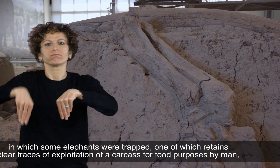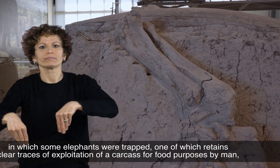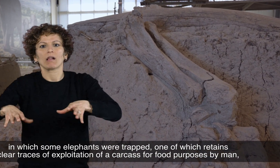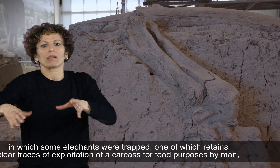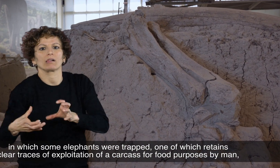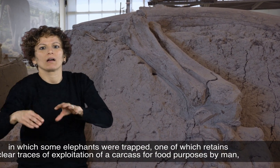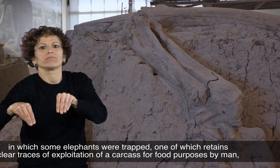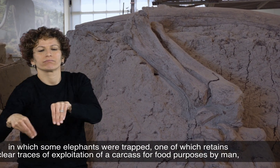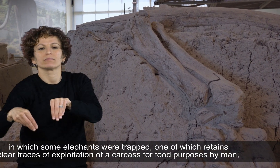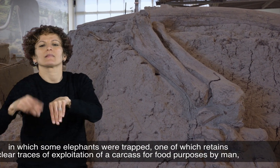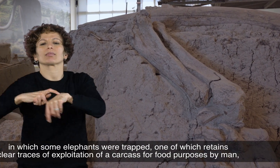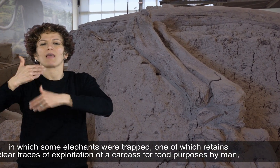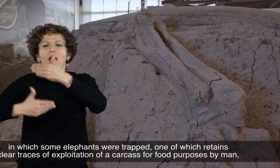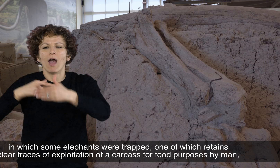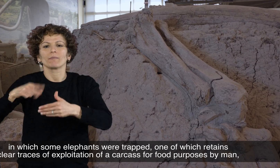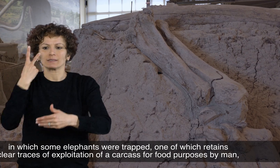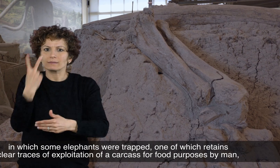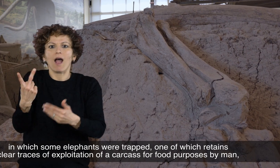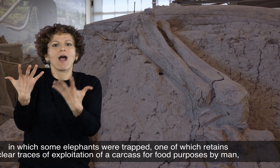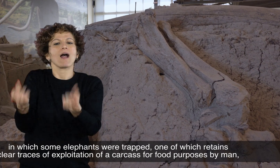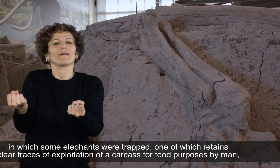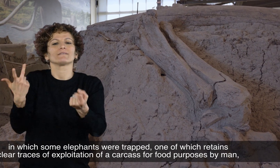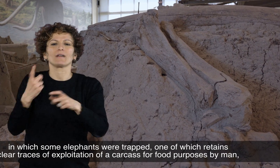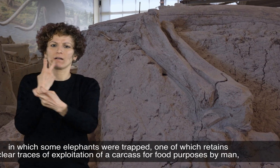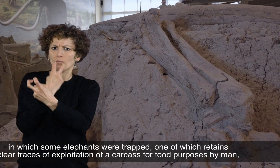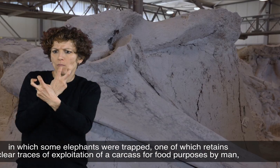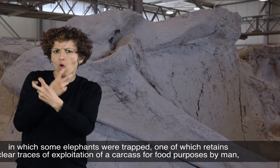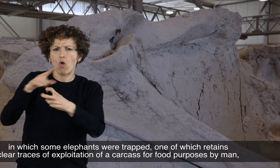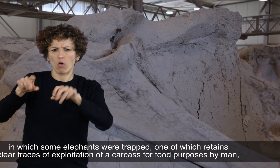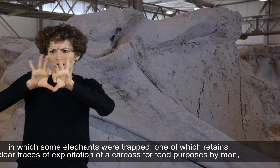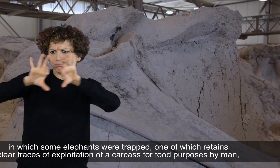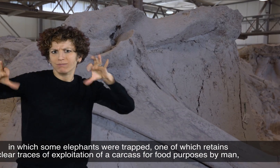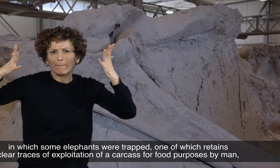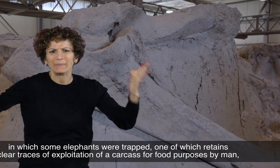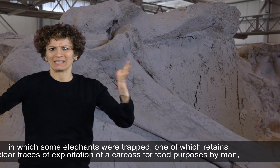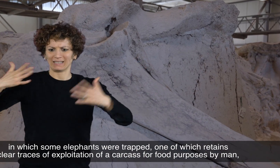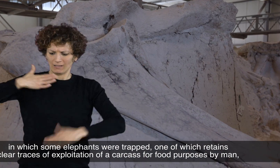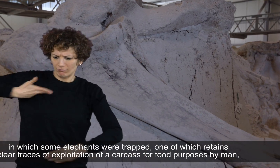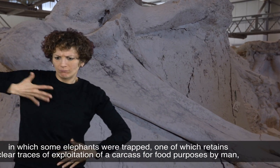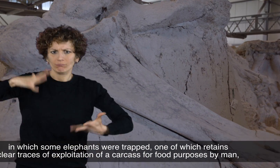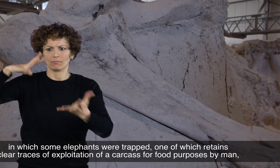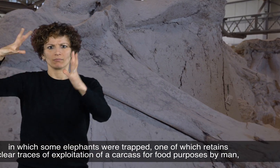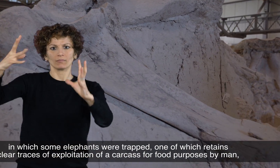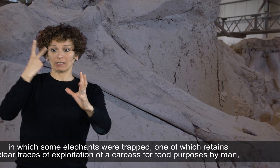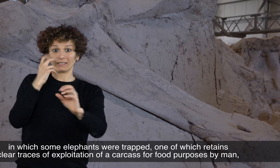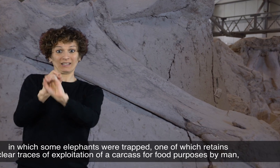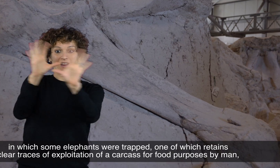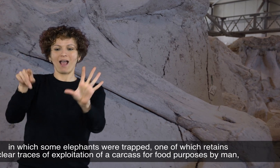some elephants were trapped, one of which retains clear traces of exploitation of a carcass for